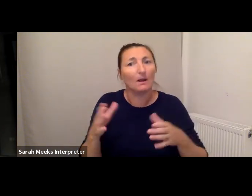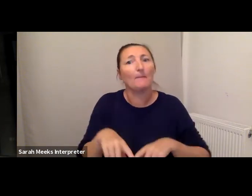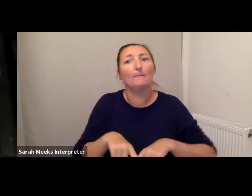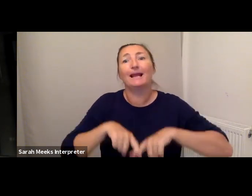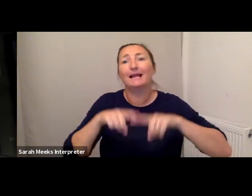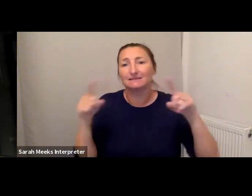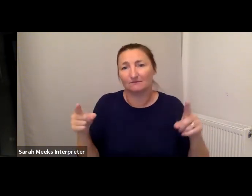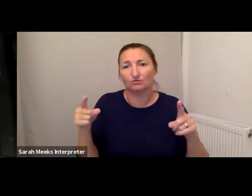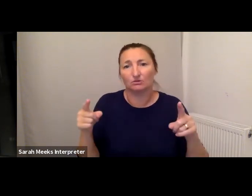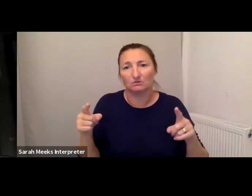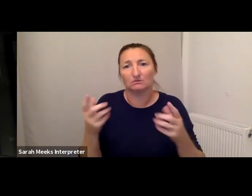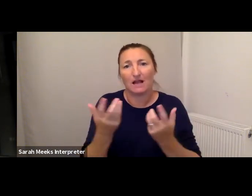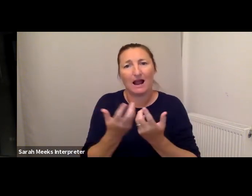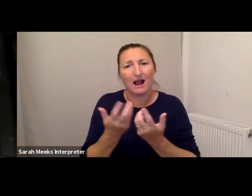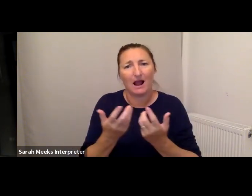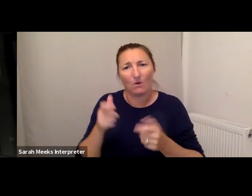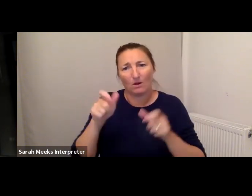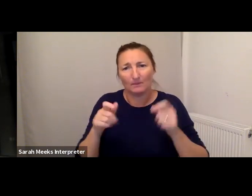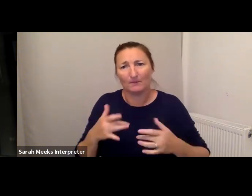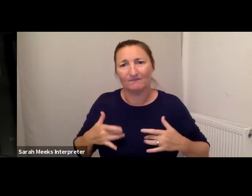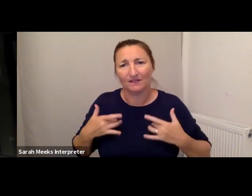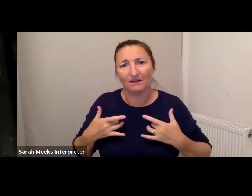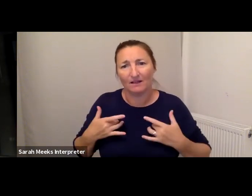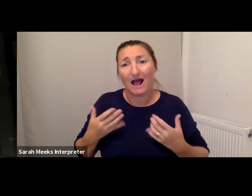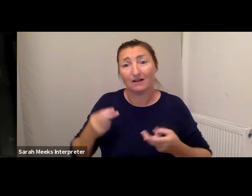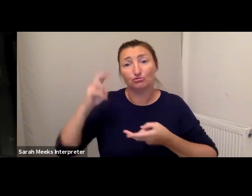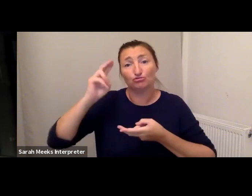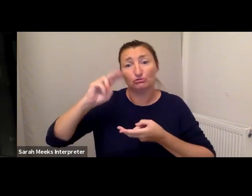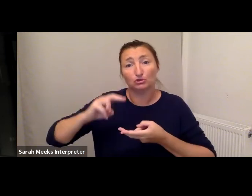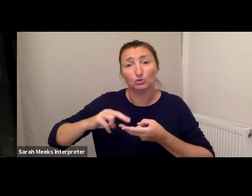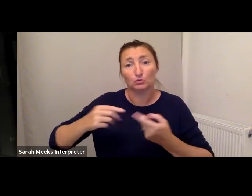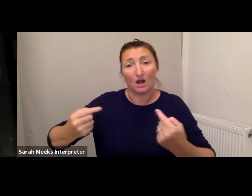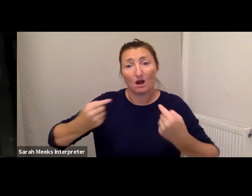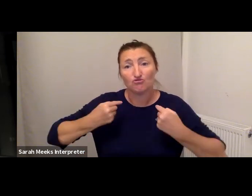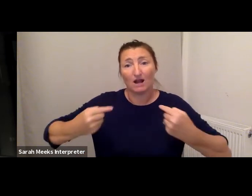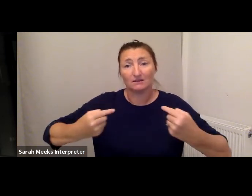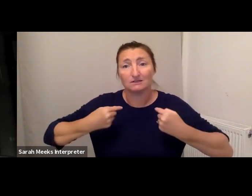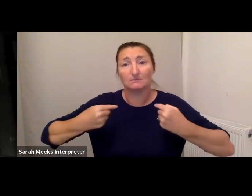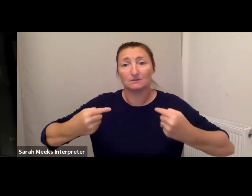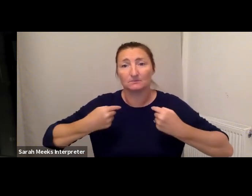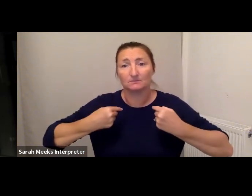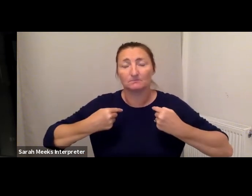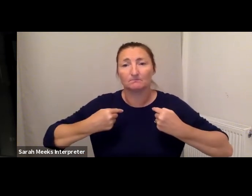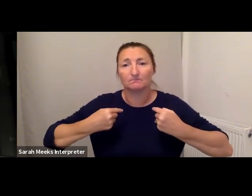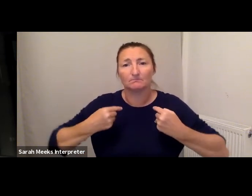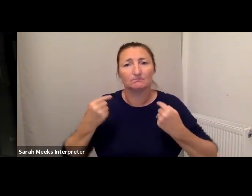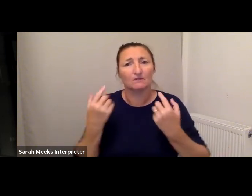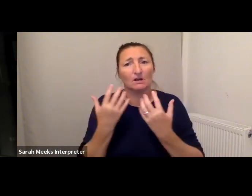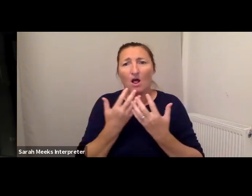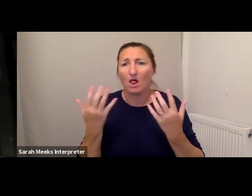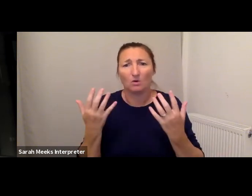difference in terms of reducing incidences of harassment. Crowding is one of the